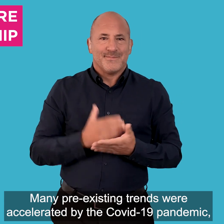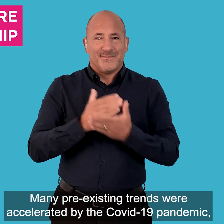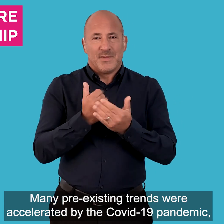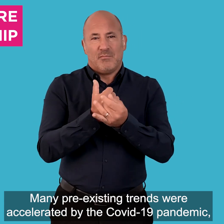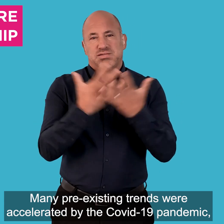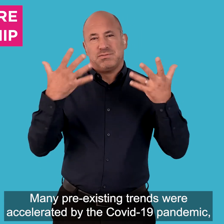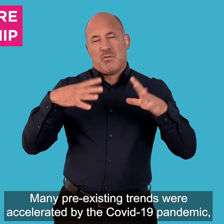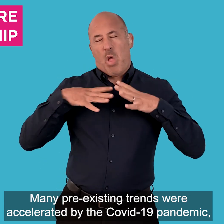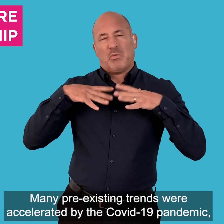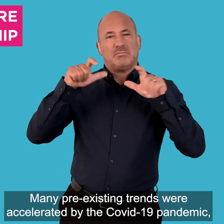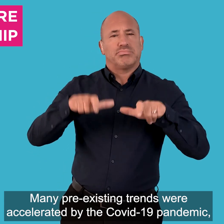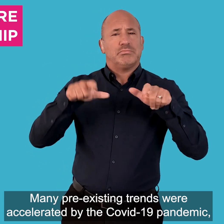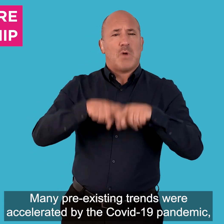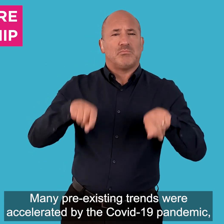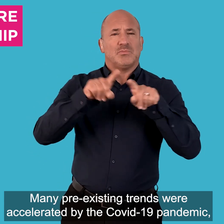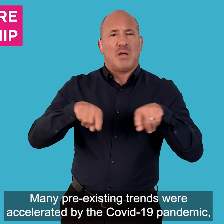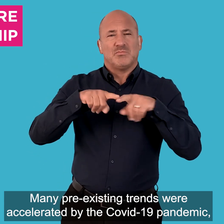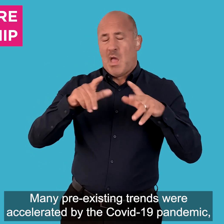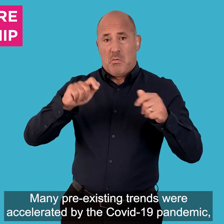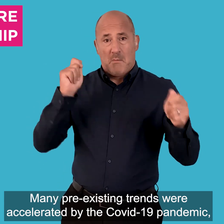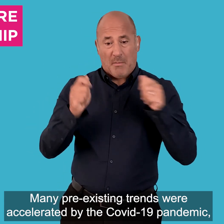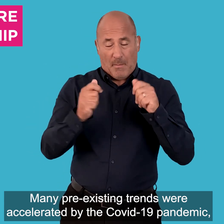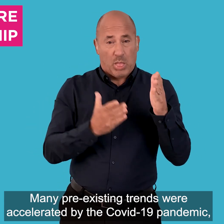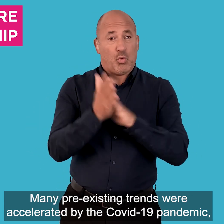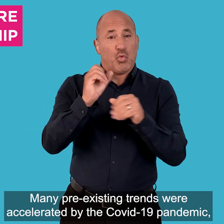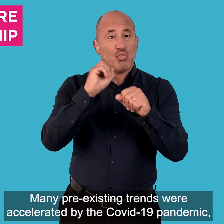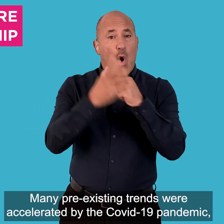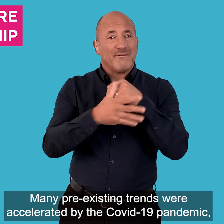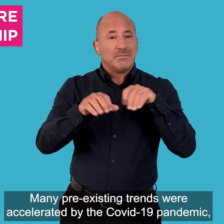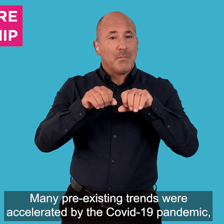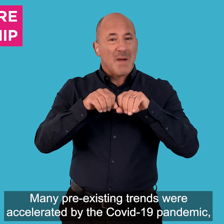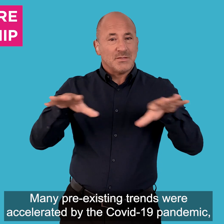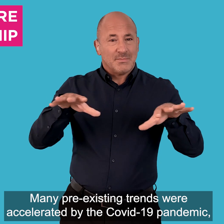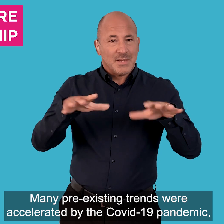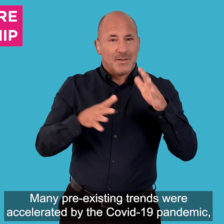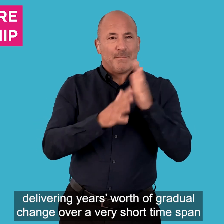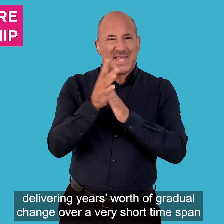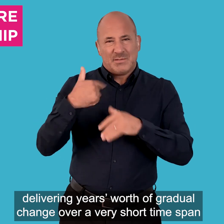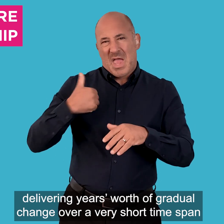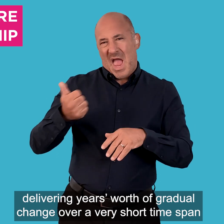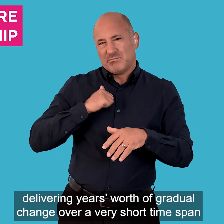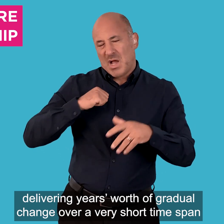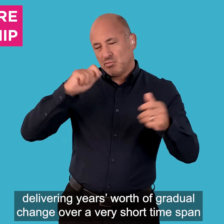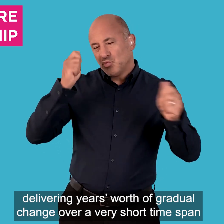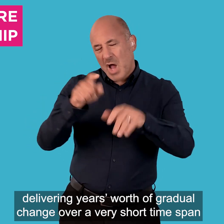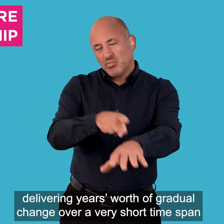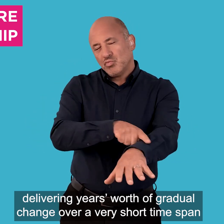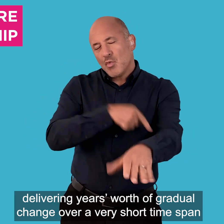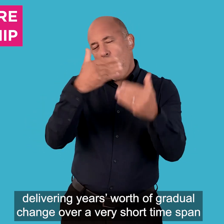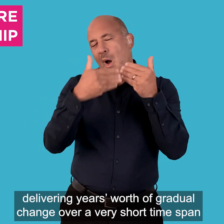Many pre-existing trends were accelerated by the COVID-19 pandemic, delivering years' worth of